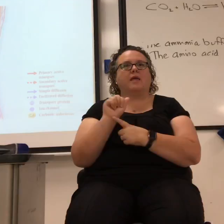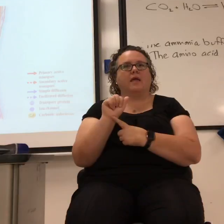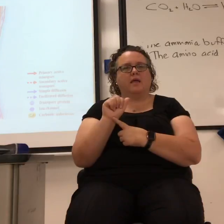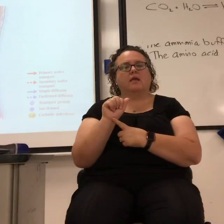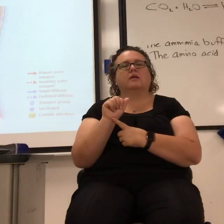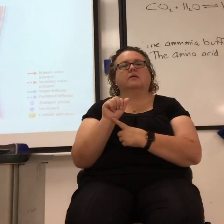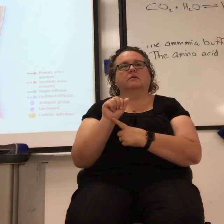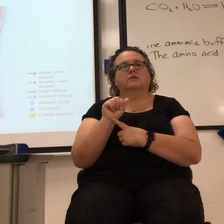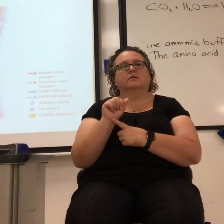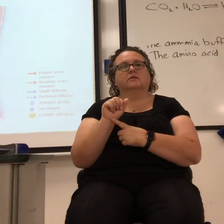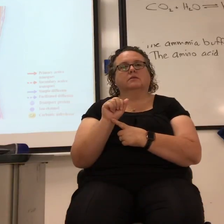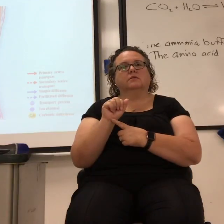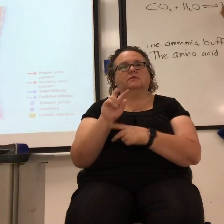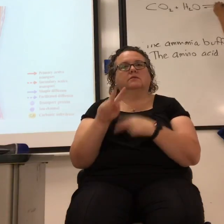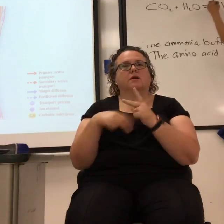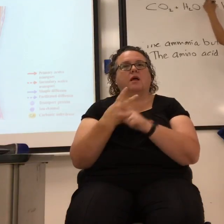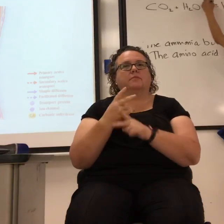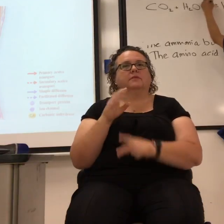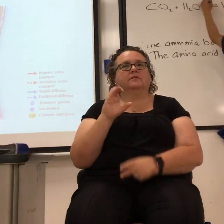cells.